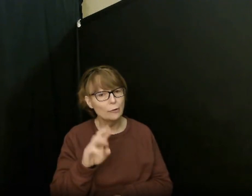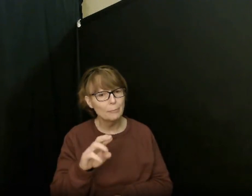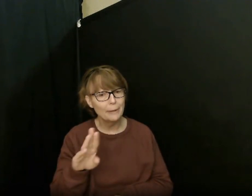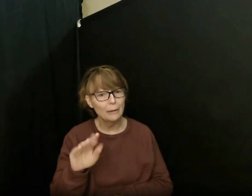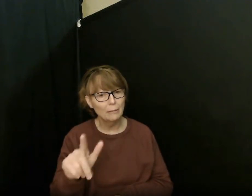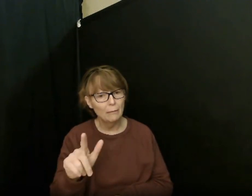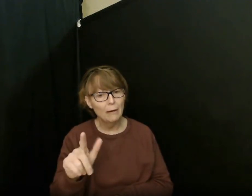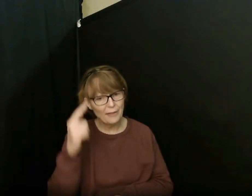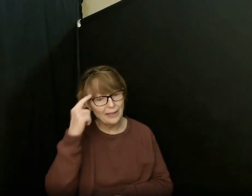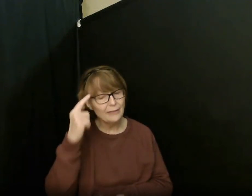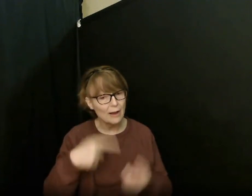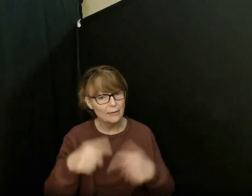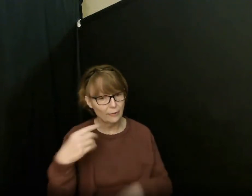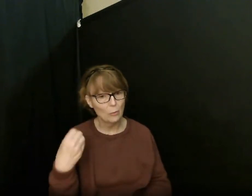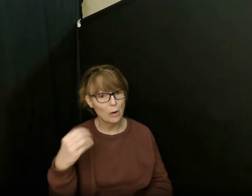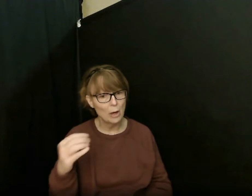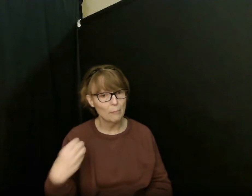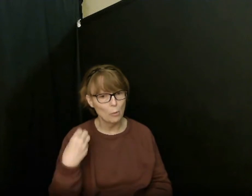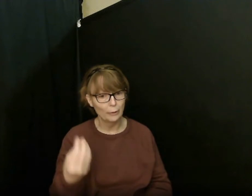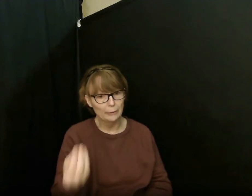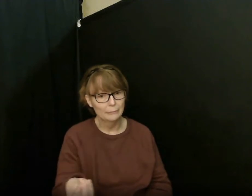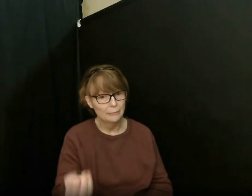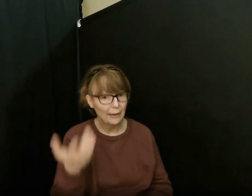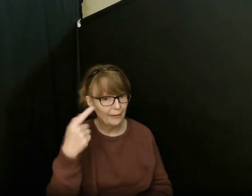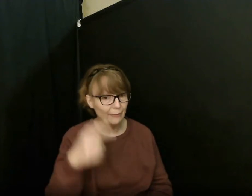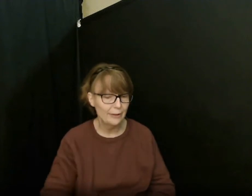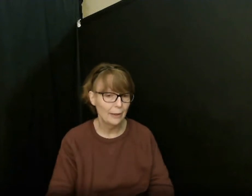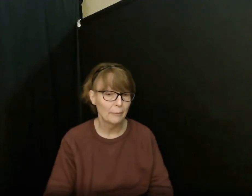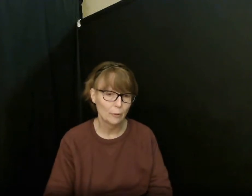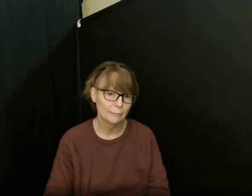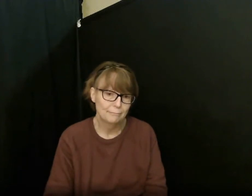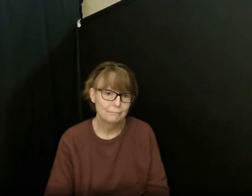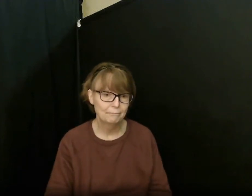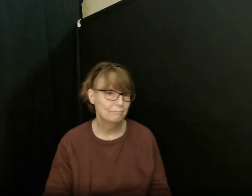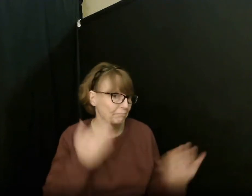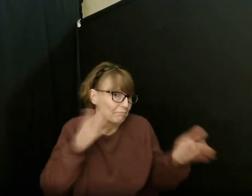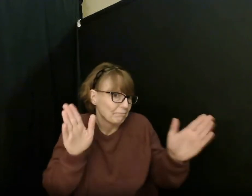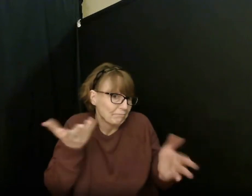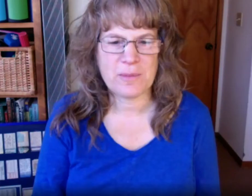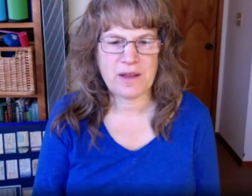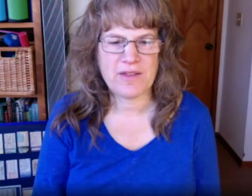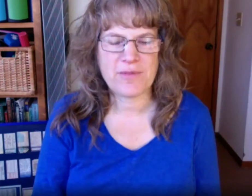Dr. Bill, I think he signs it Oregon. I think I've seen that before. Anti-Oregon bias.